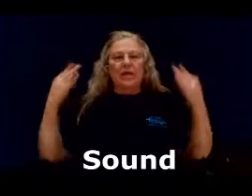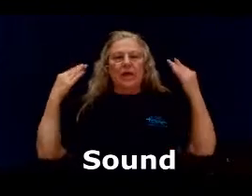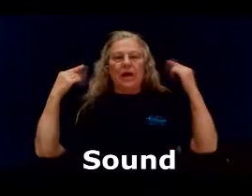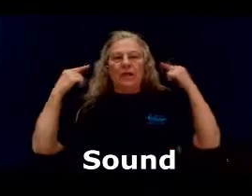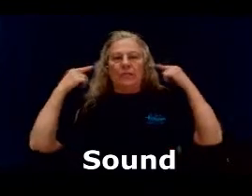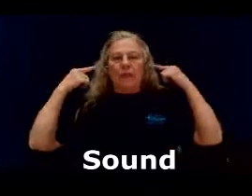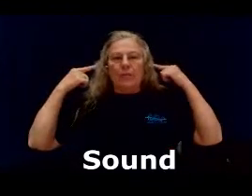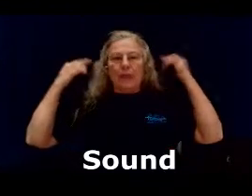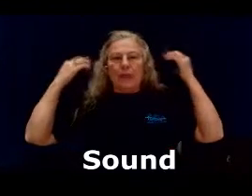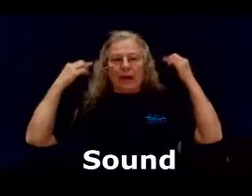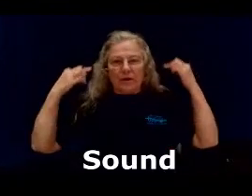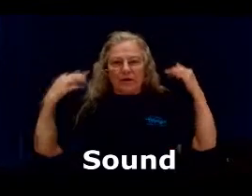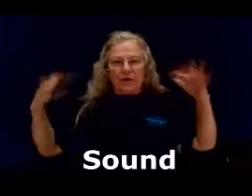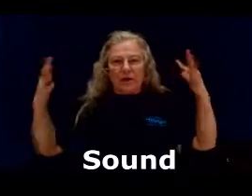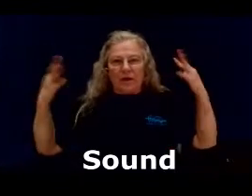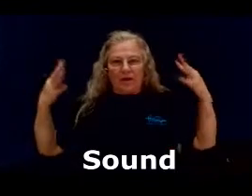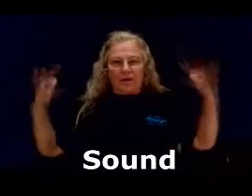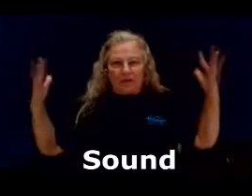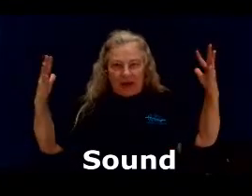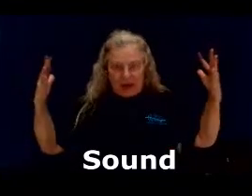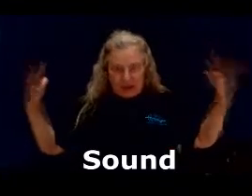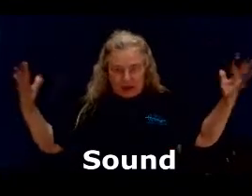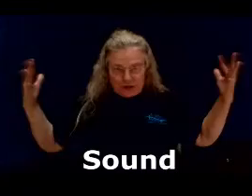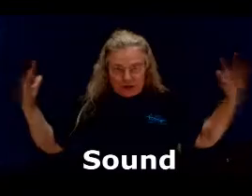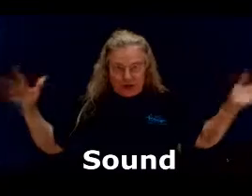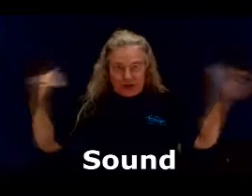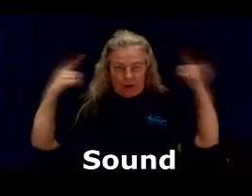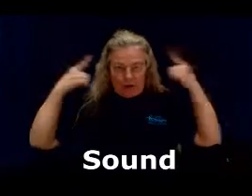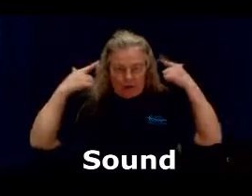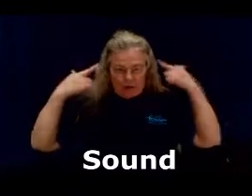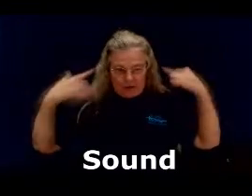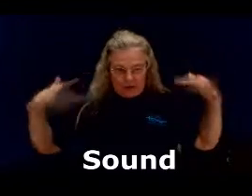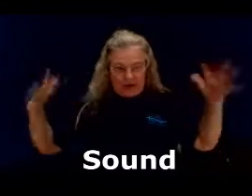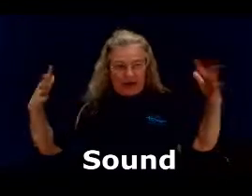sound from your ears, the vibration coming off. Set.